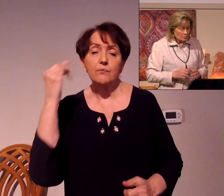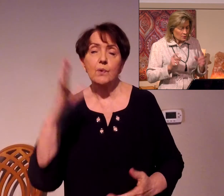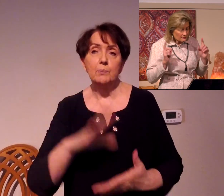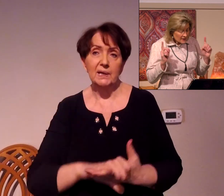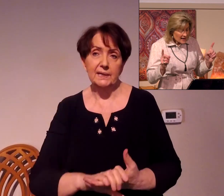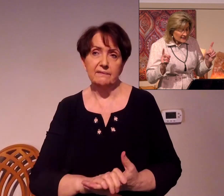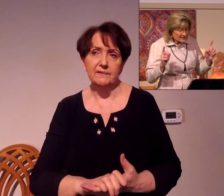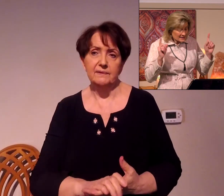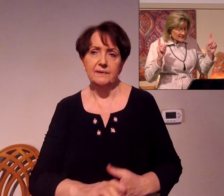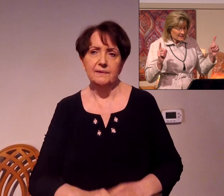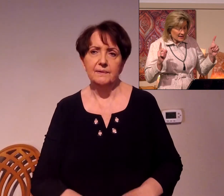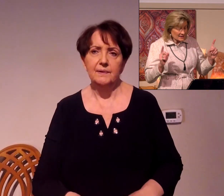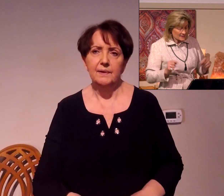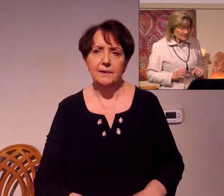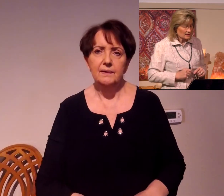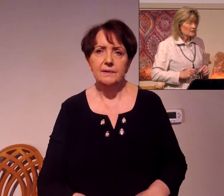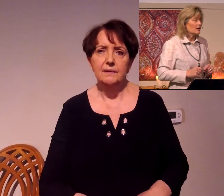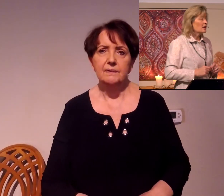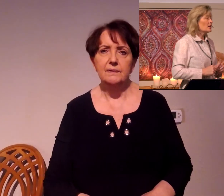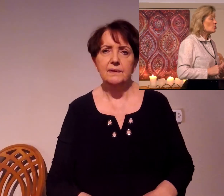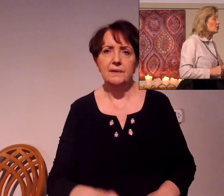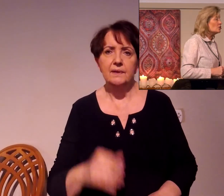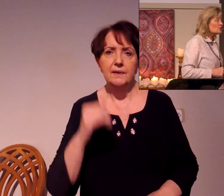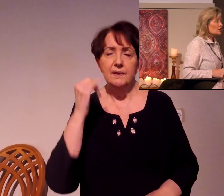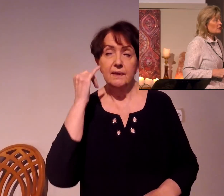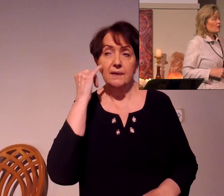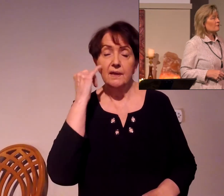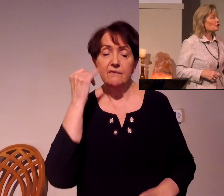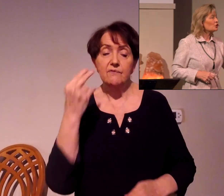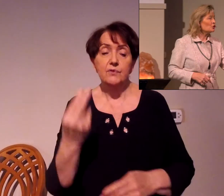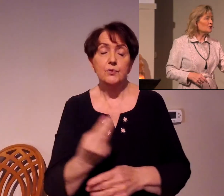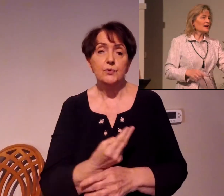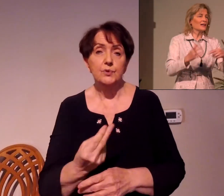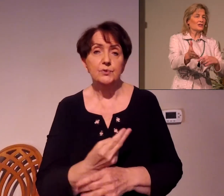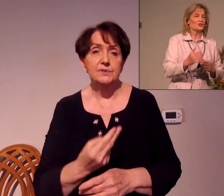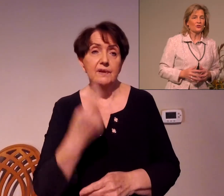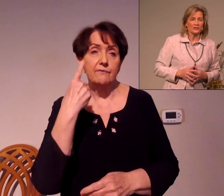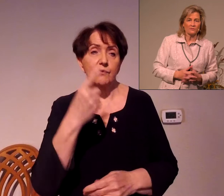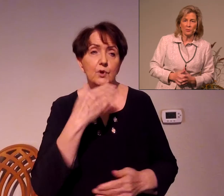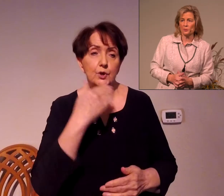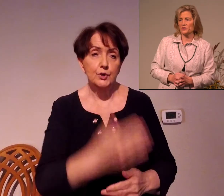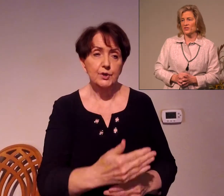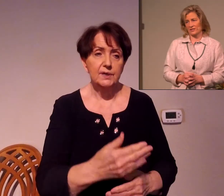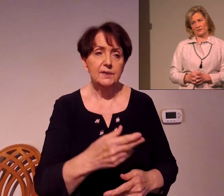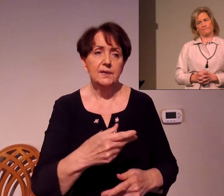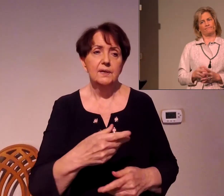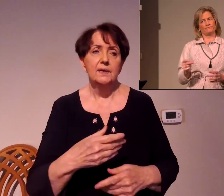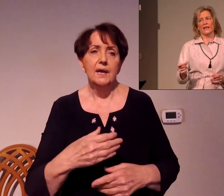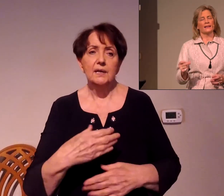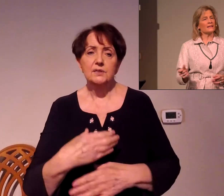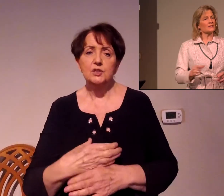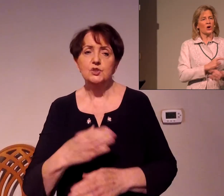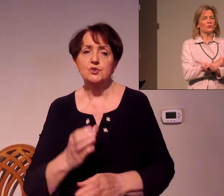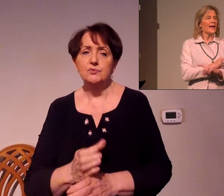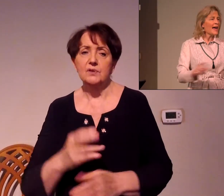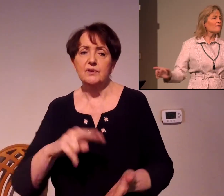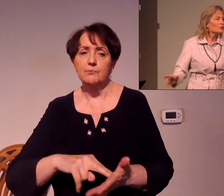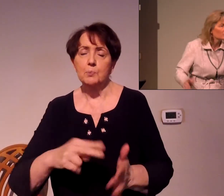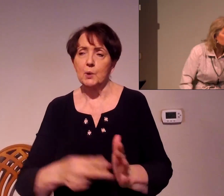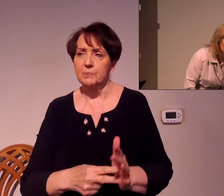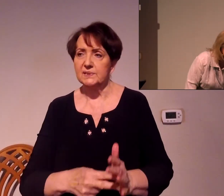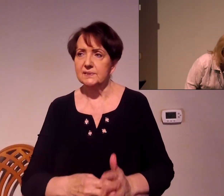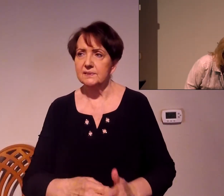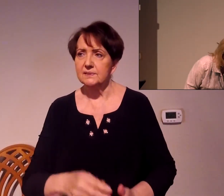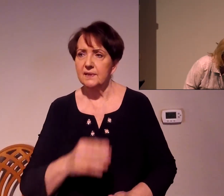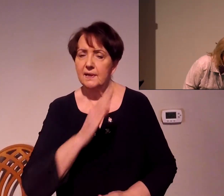will, providing, he says, that we use it for good and constructive purposes. Let's don't